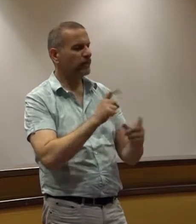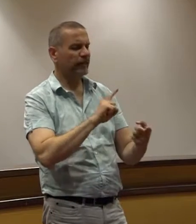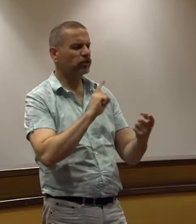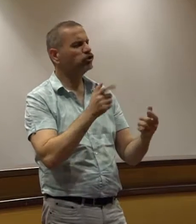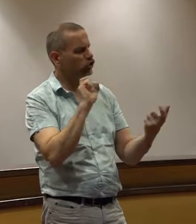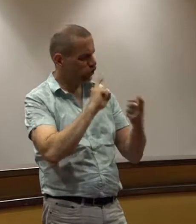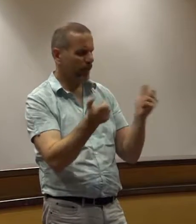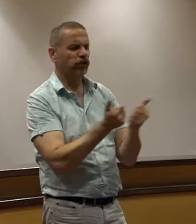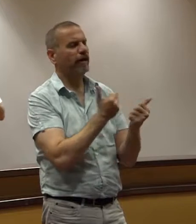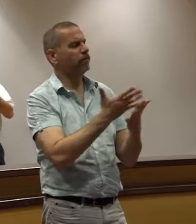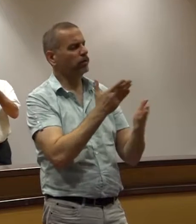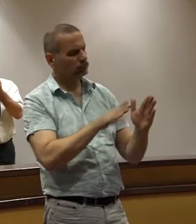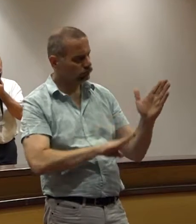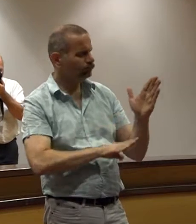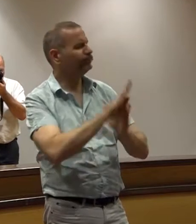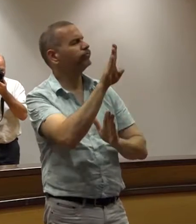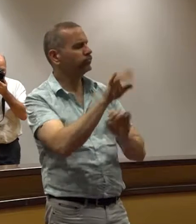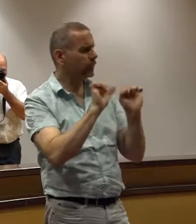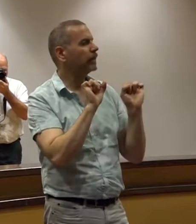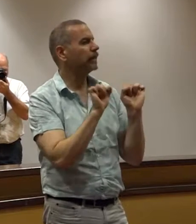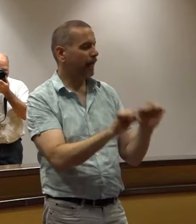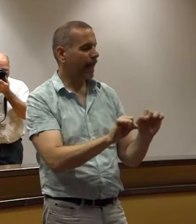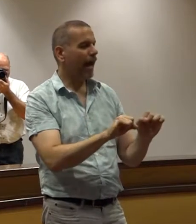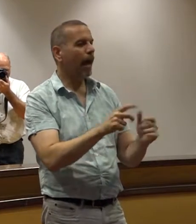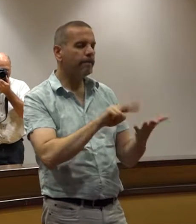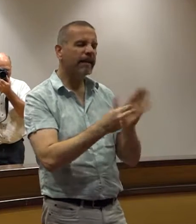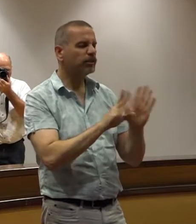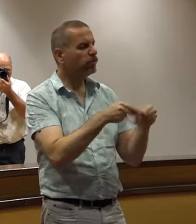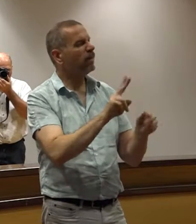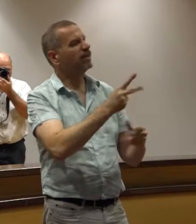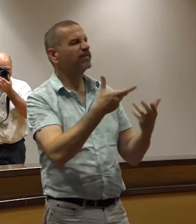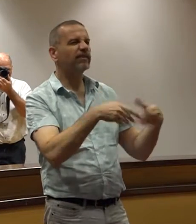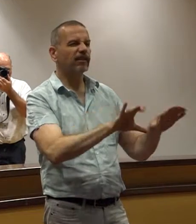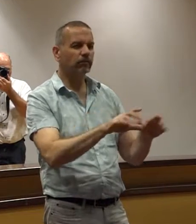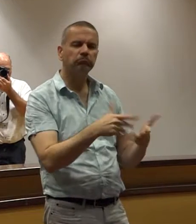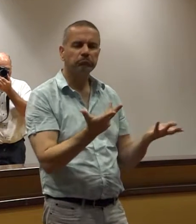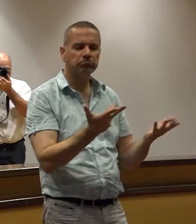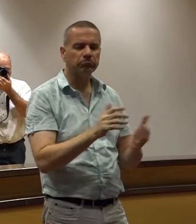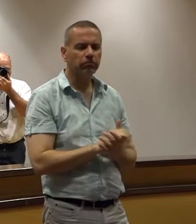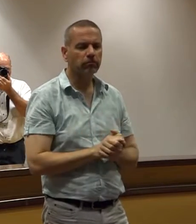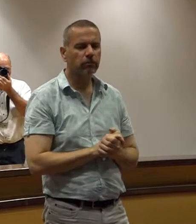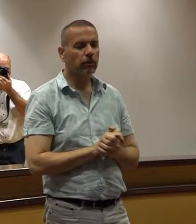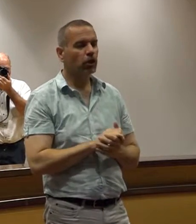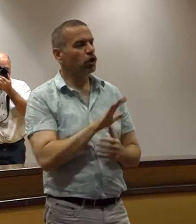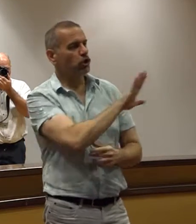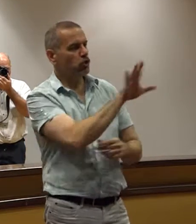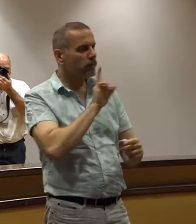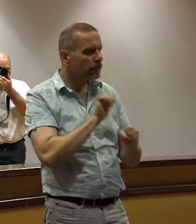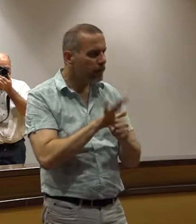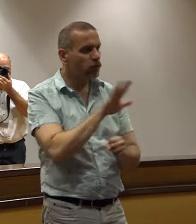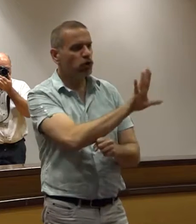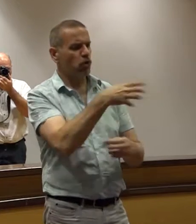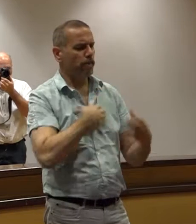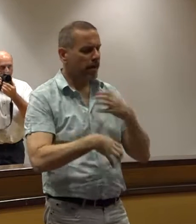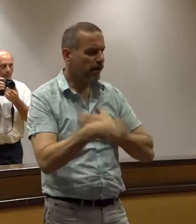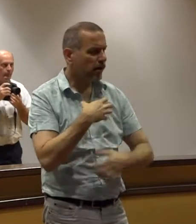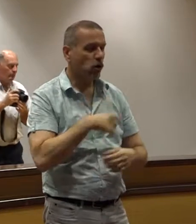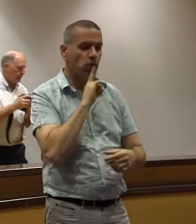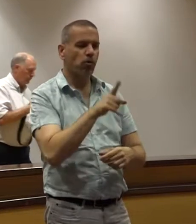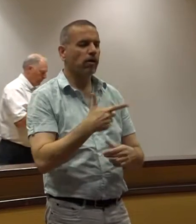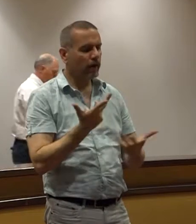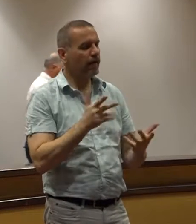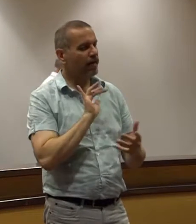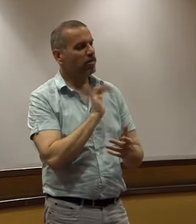here can change everything. And you can get a second chance. So your commitment and your passion, I think, is really